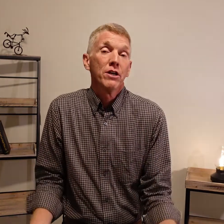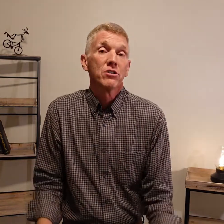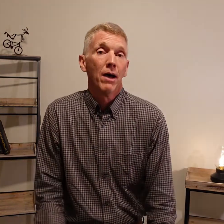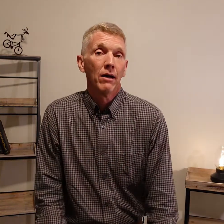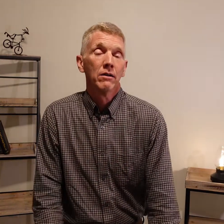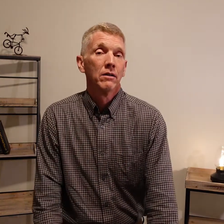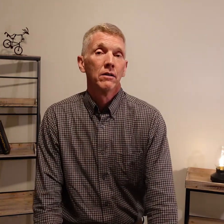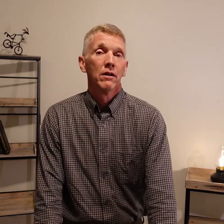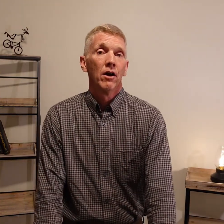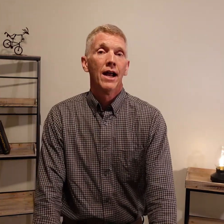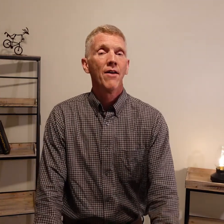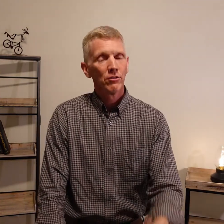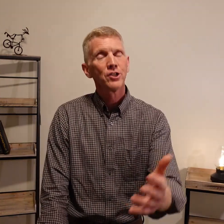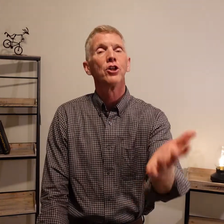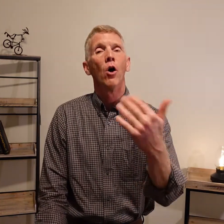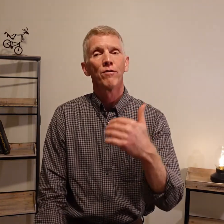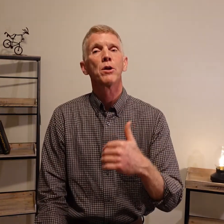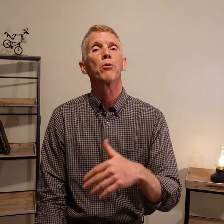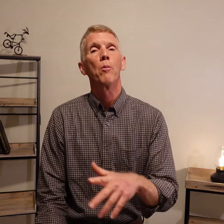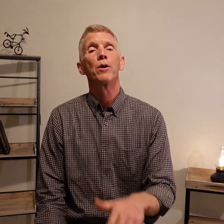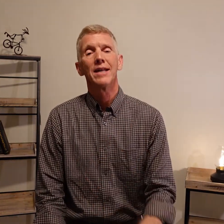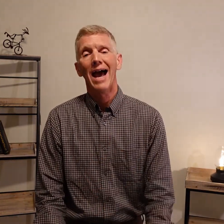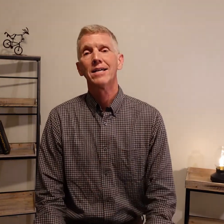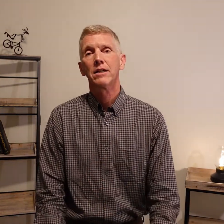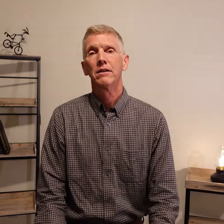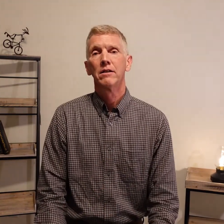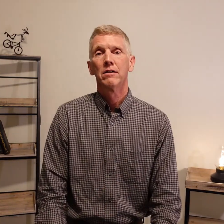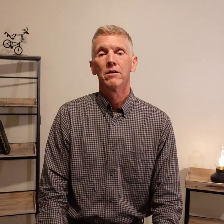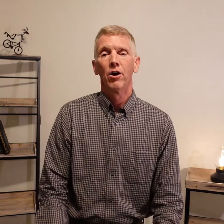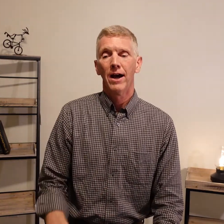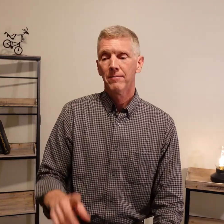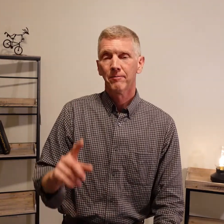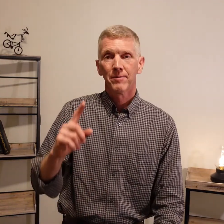about. All right. And they'll let you know if it's appropriate to ask. All right.